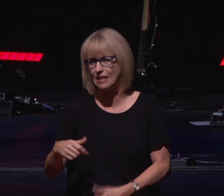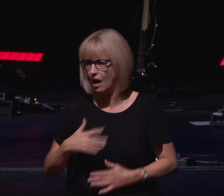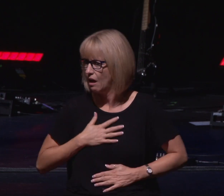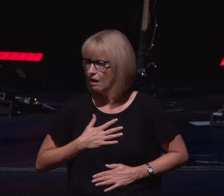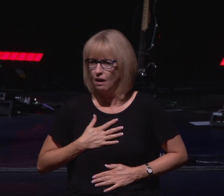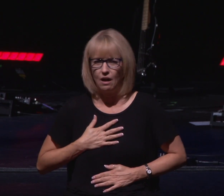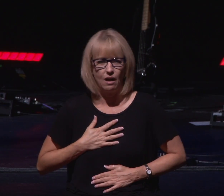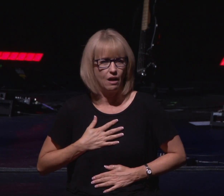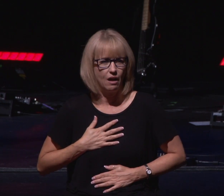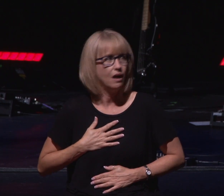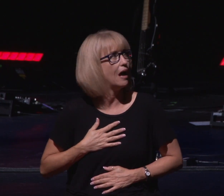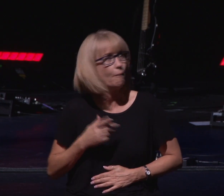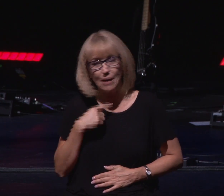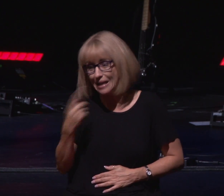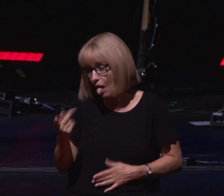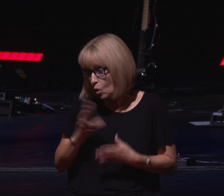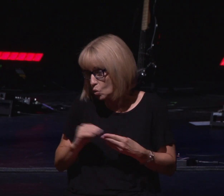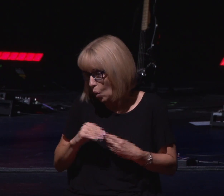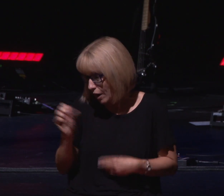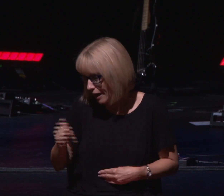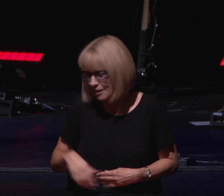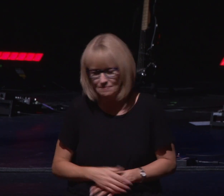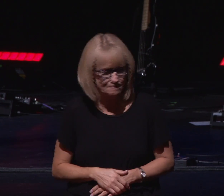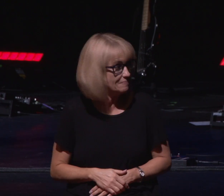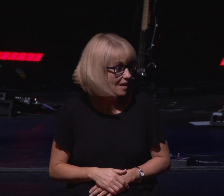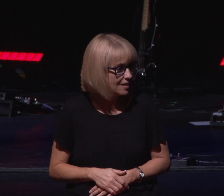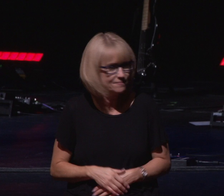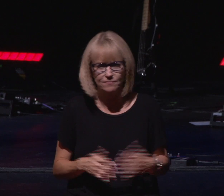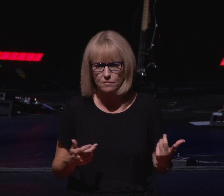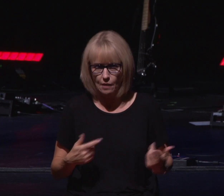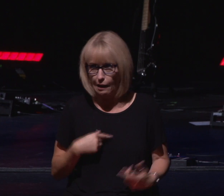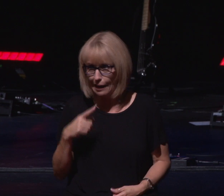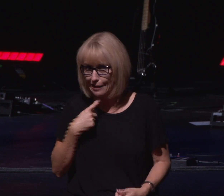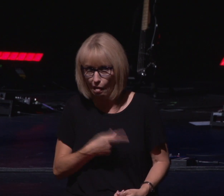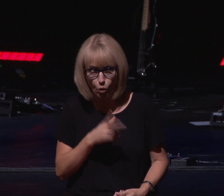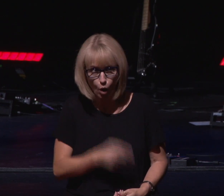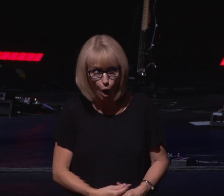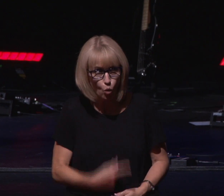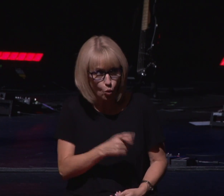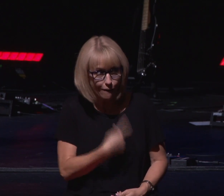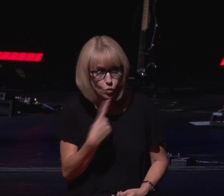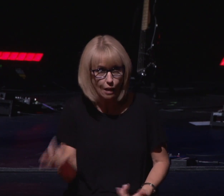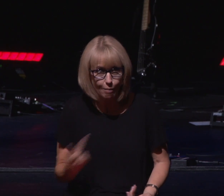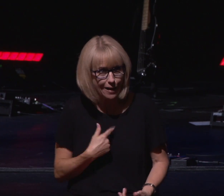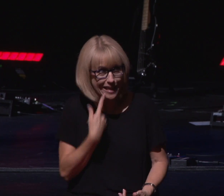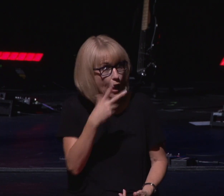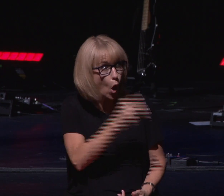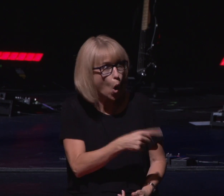tell you about the incident with my son. Sure. All right, so. Well, I can't say no in front of everybody. Sorry.